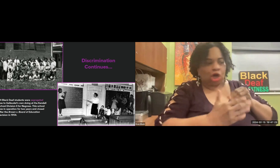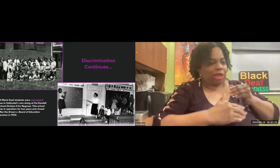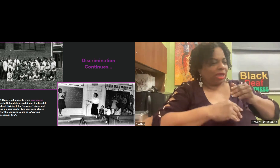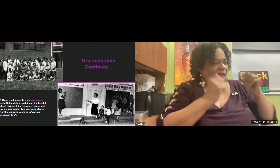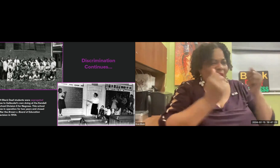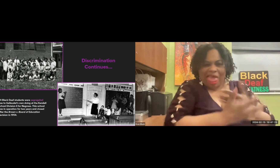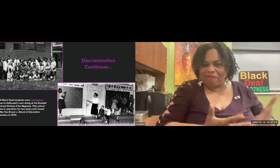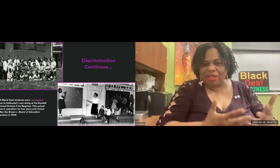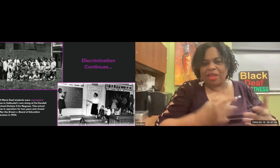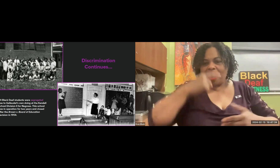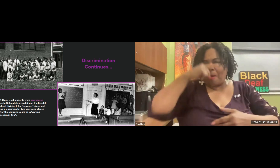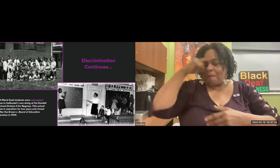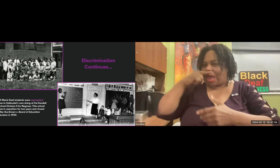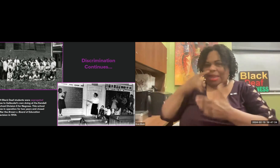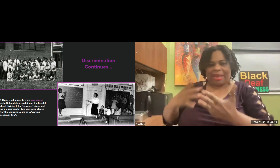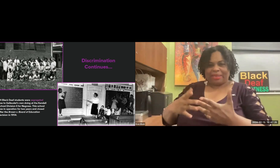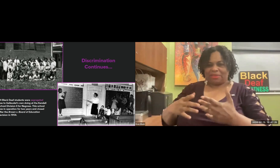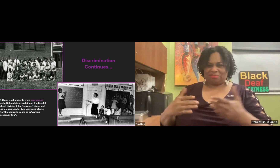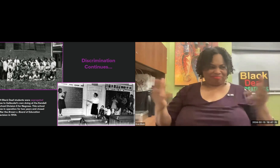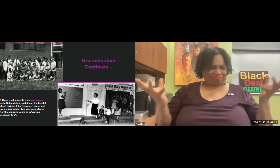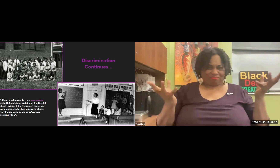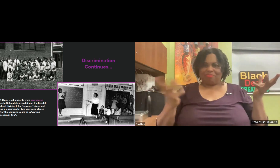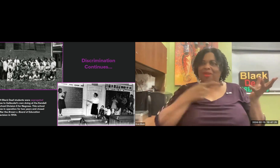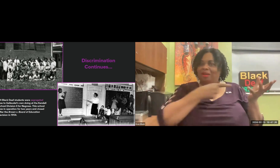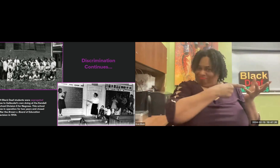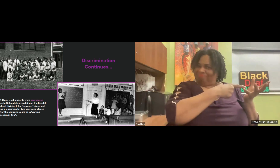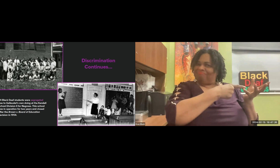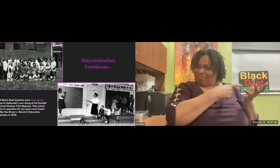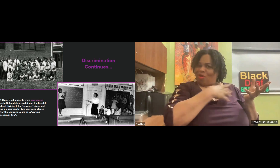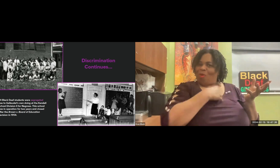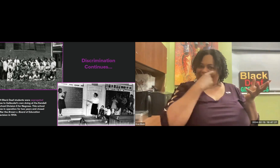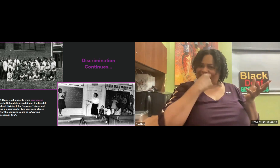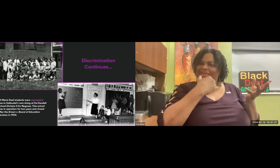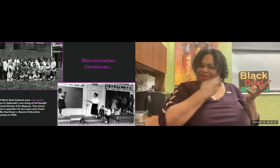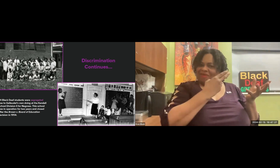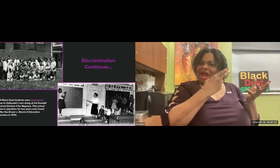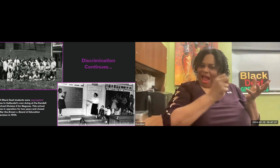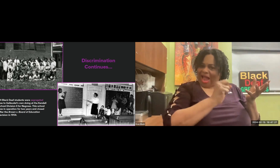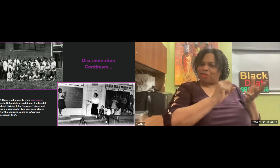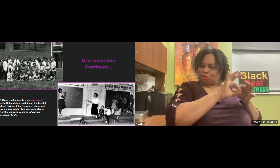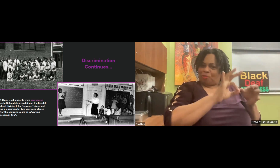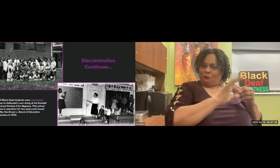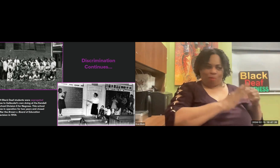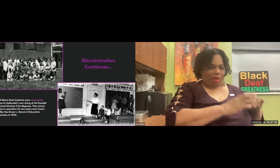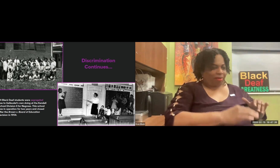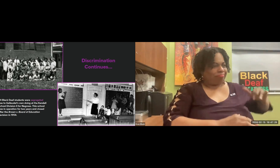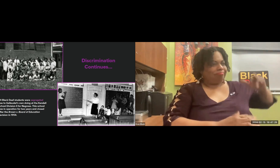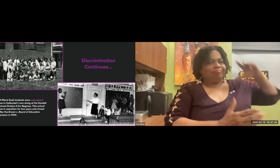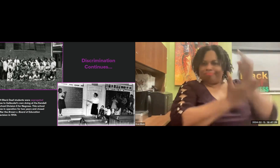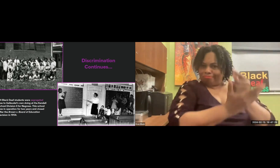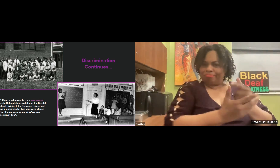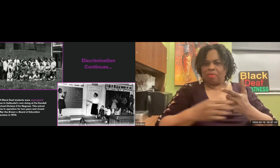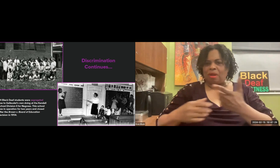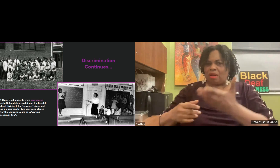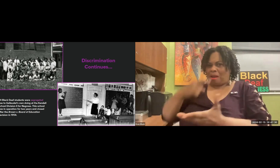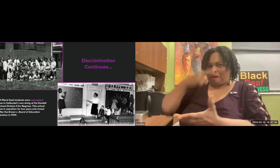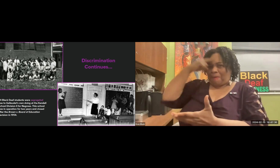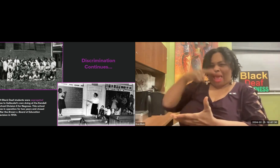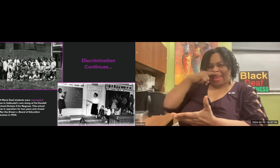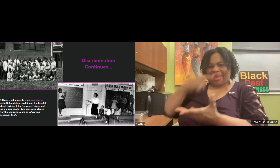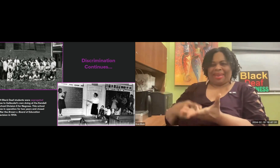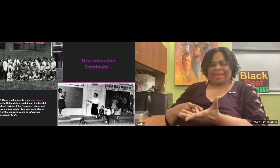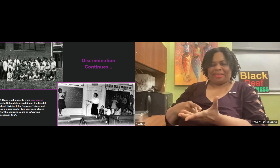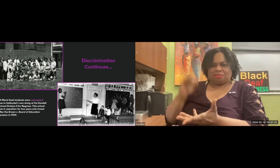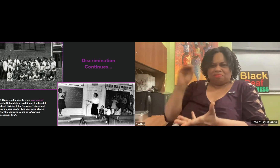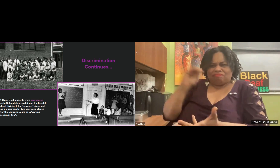children had a curriculum, they went through their learning process, they had everything, while the Black deaf children did not. So those white deaf children then were able